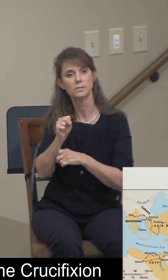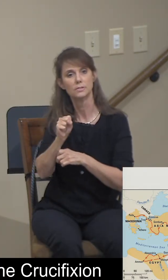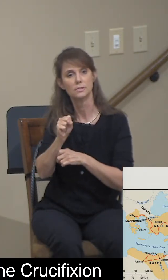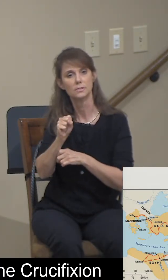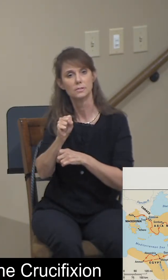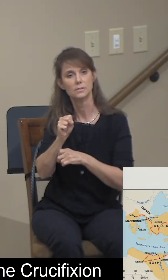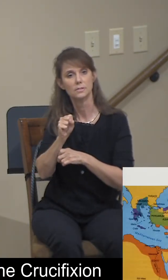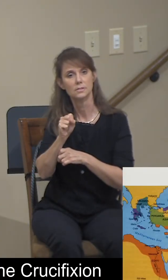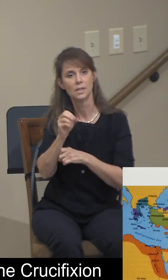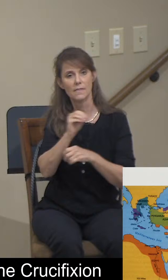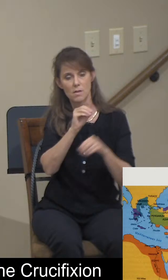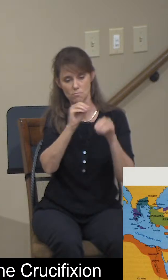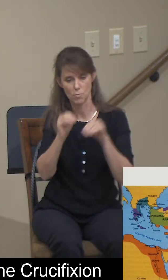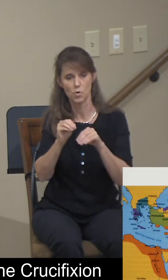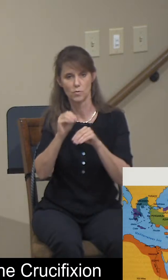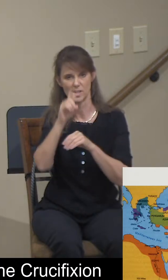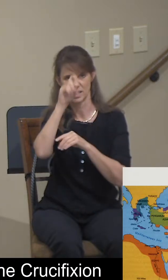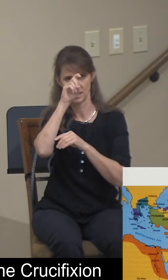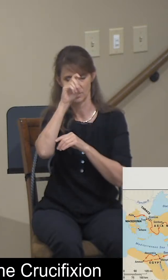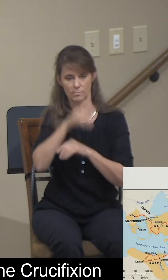We'll talk about that in a few moments.